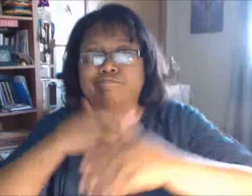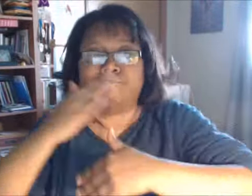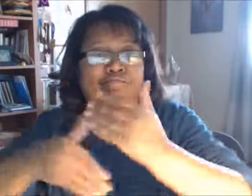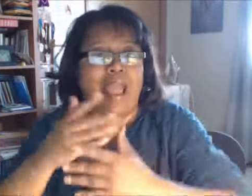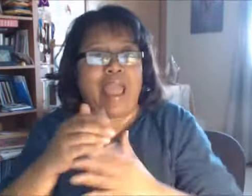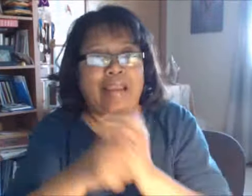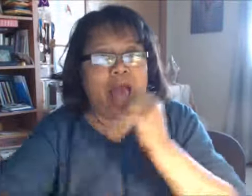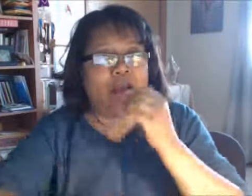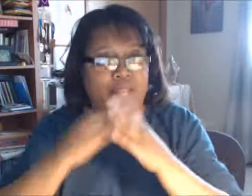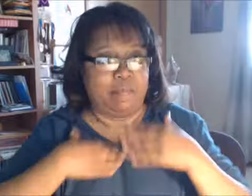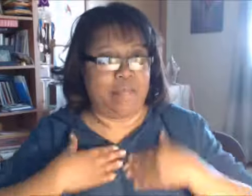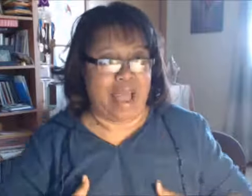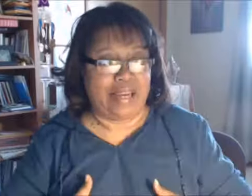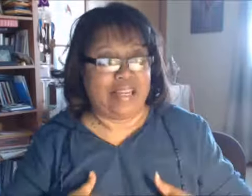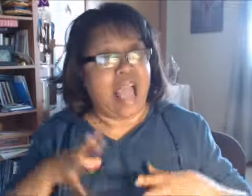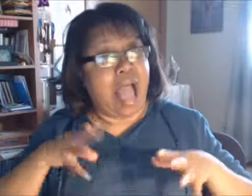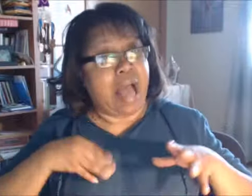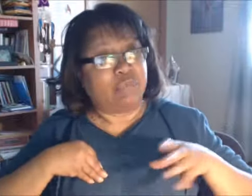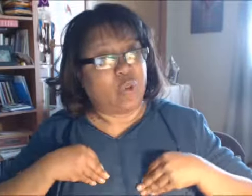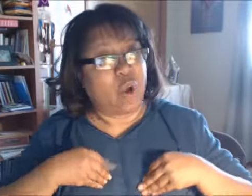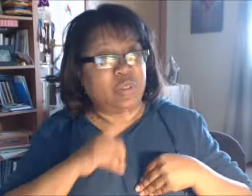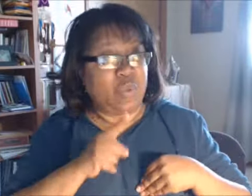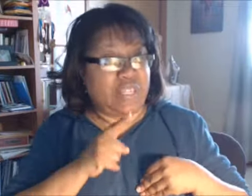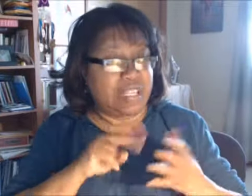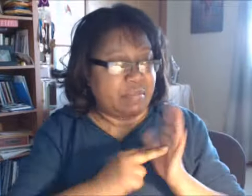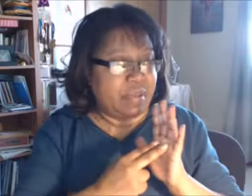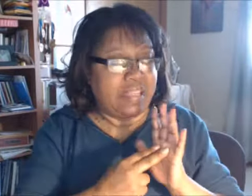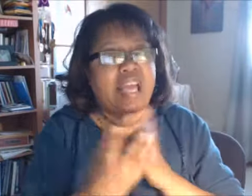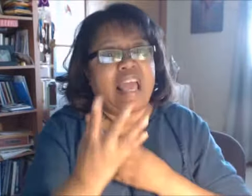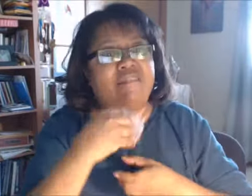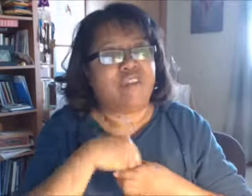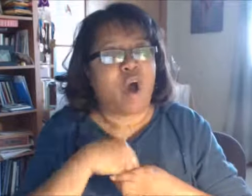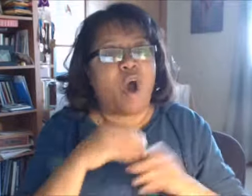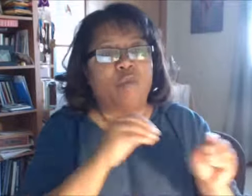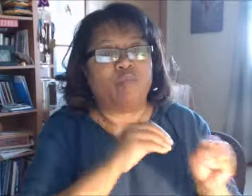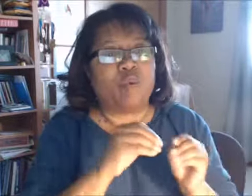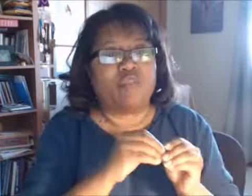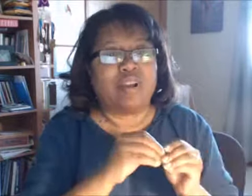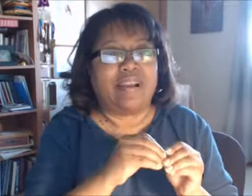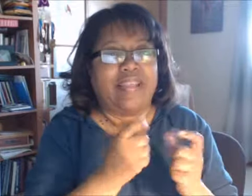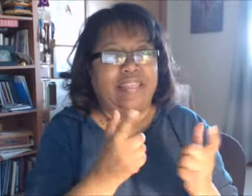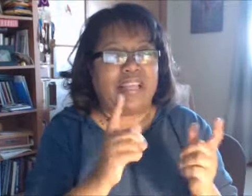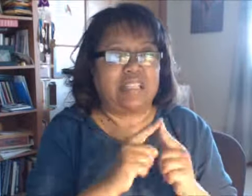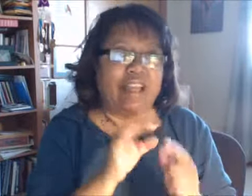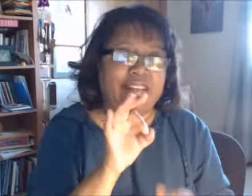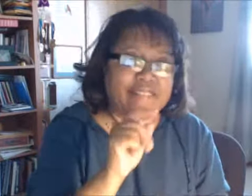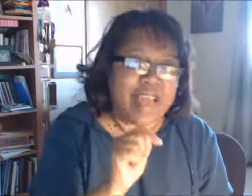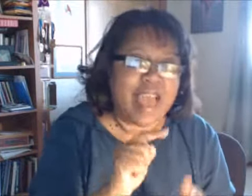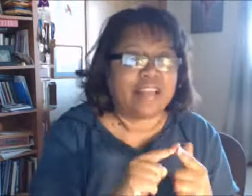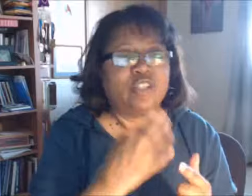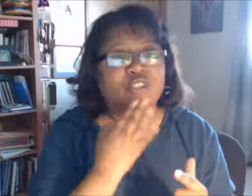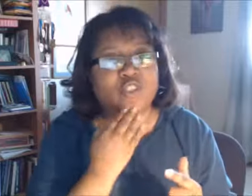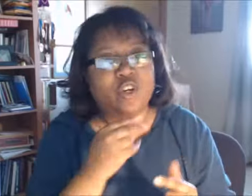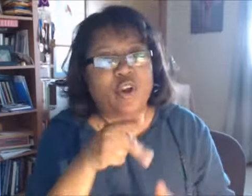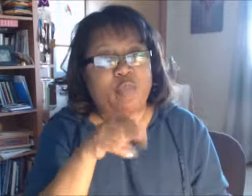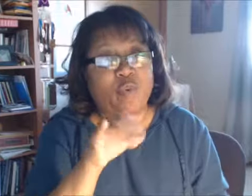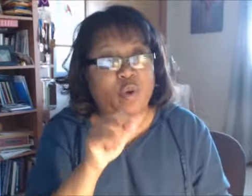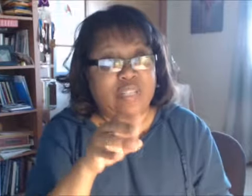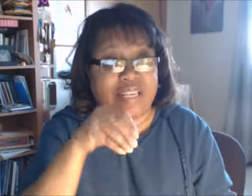body. Absorption technically is going to involve moving the products of fats, sugars and proteins, minerals